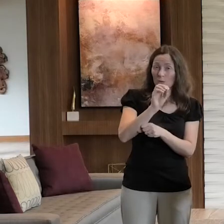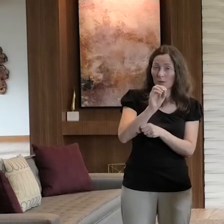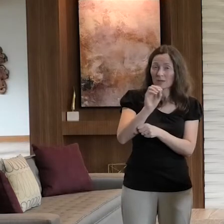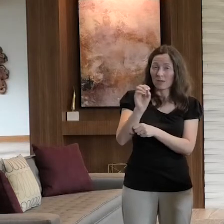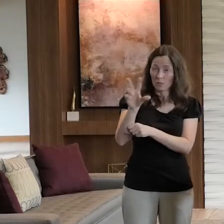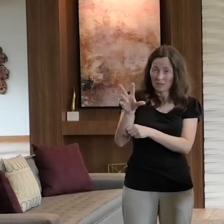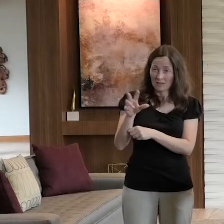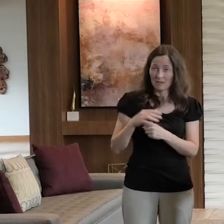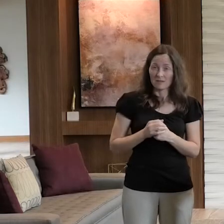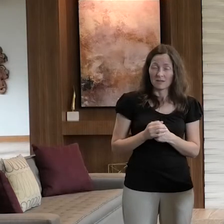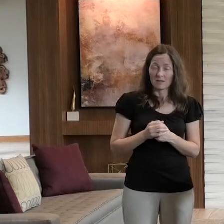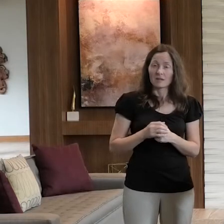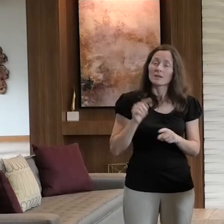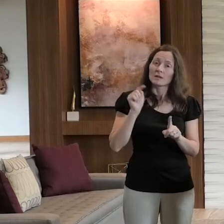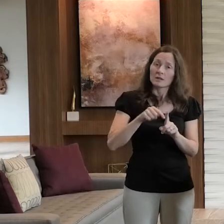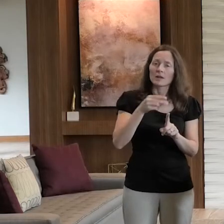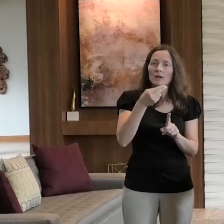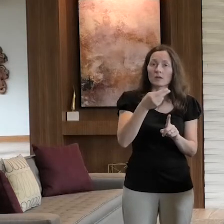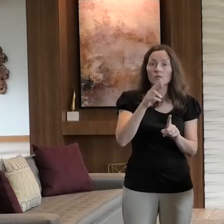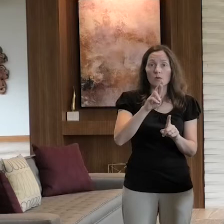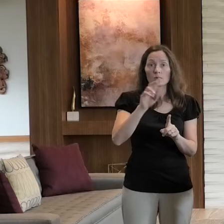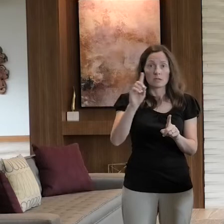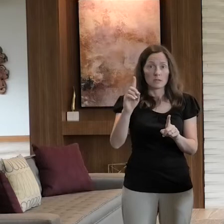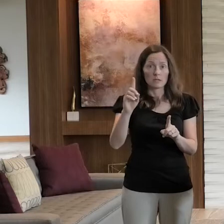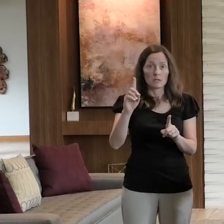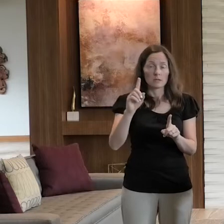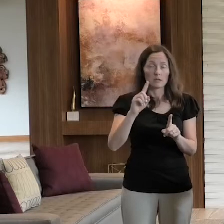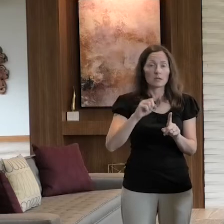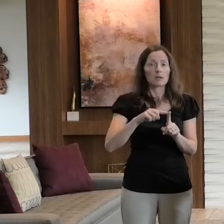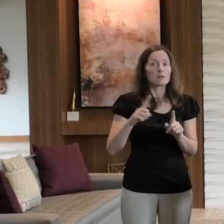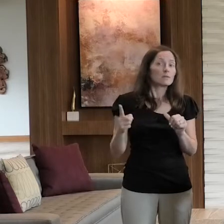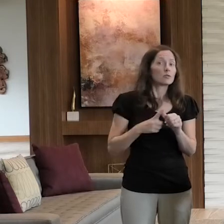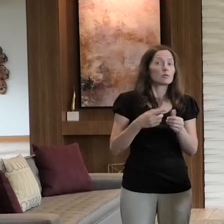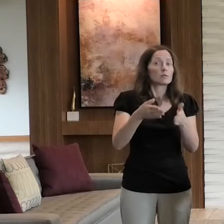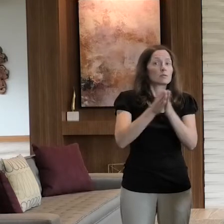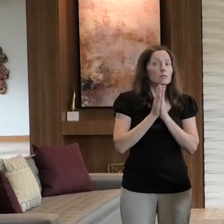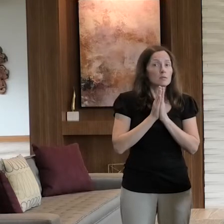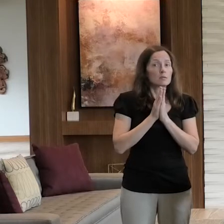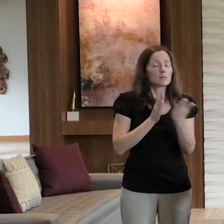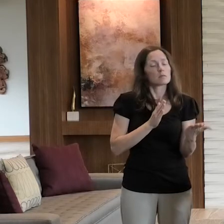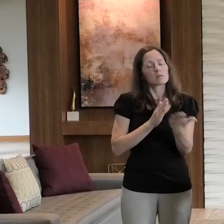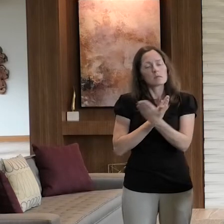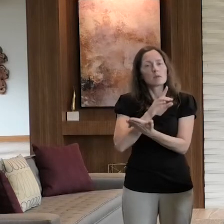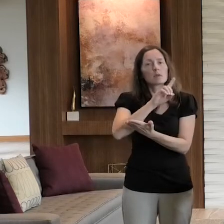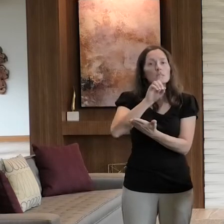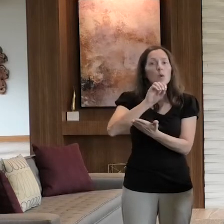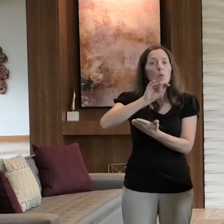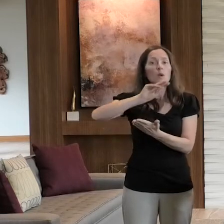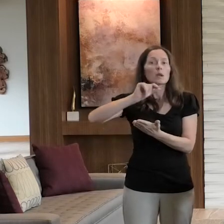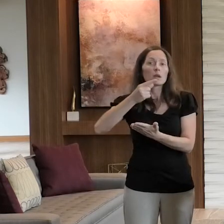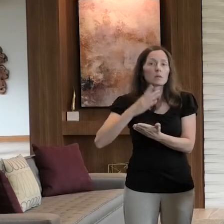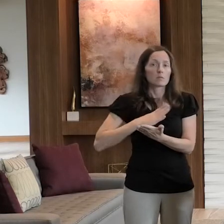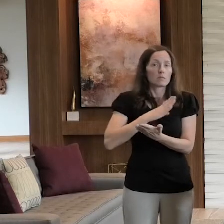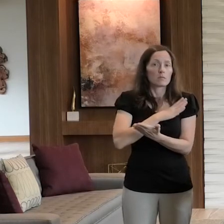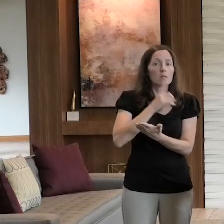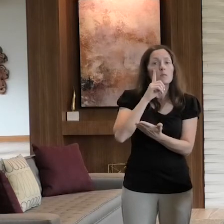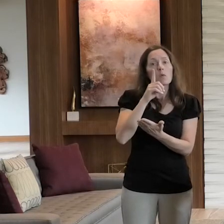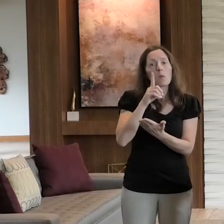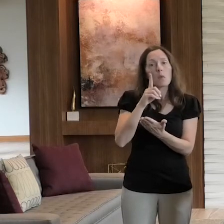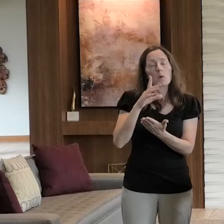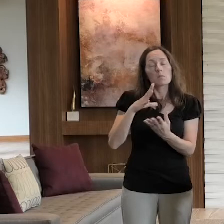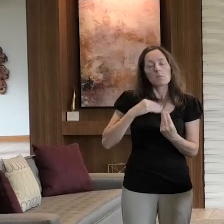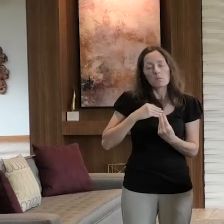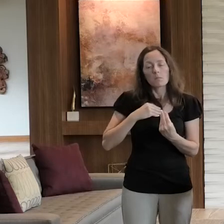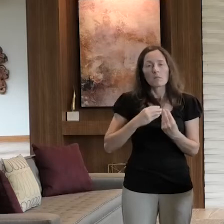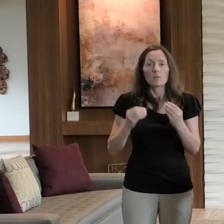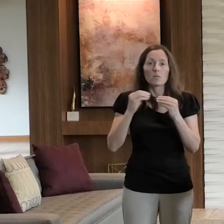okay? That's when HRD brought their initial request to the zoning board for additional density to redevelop